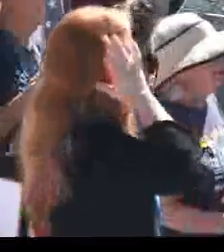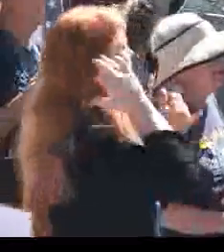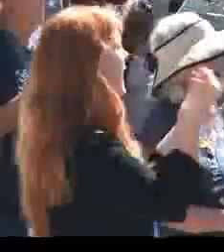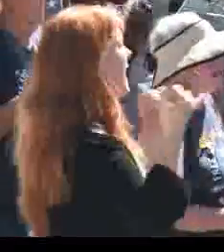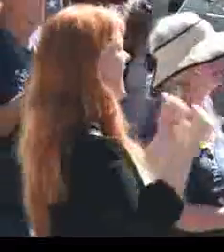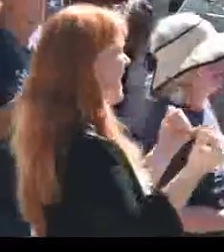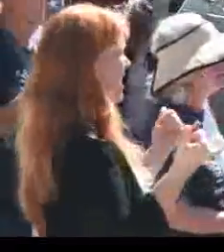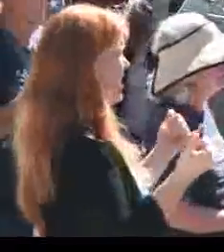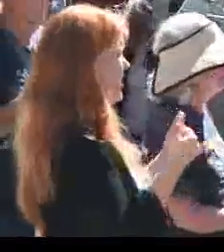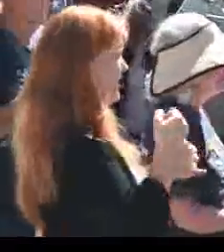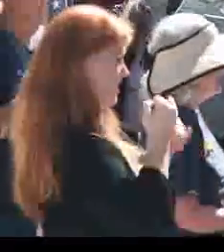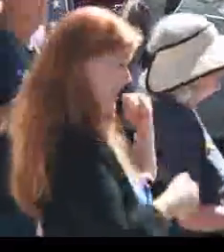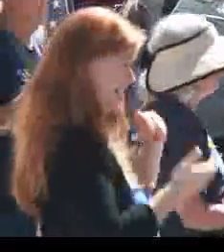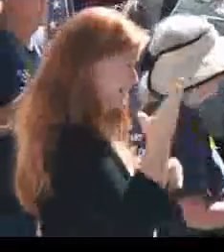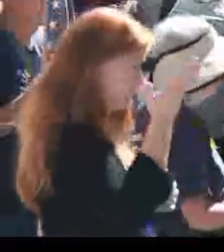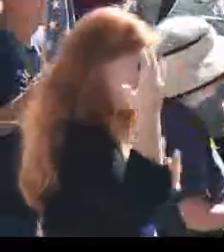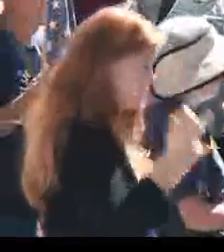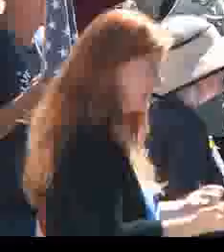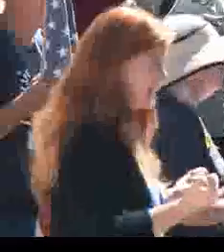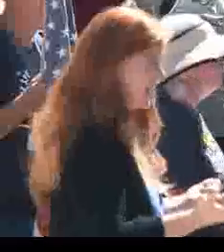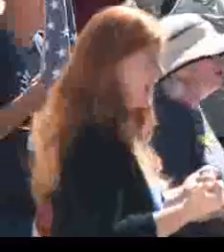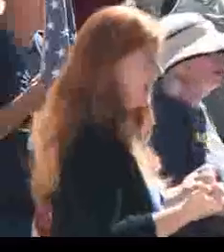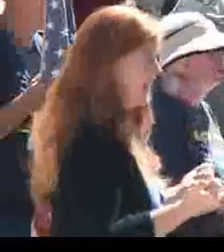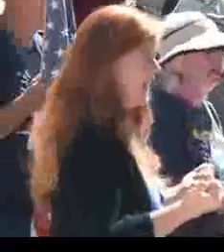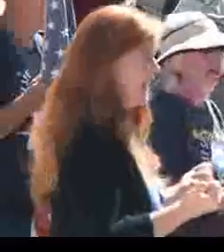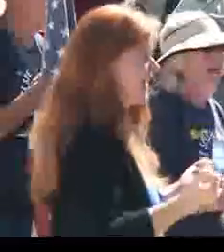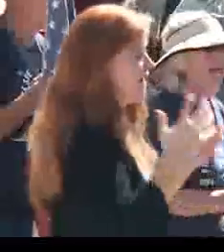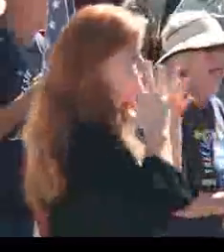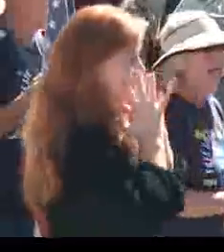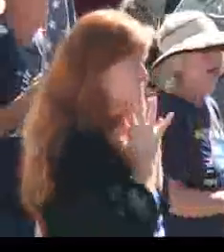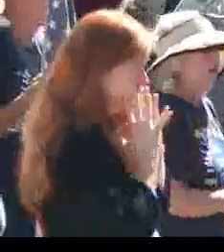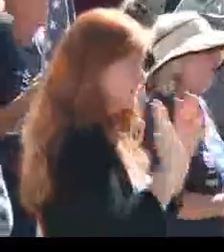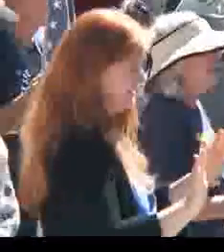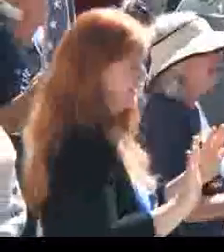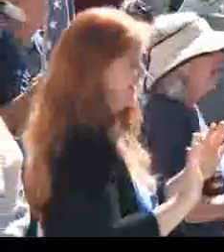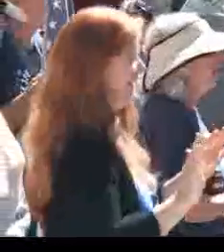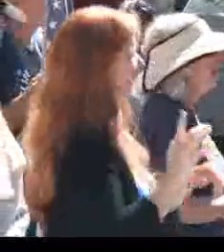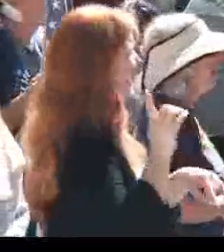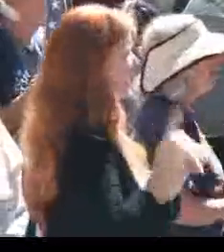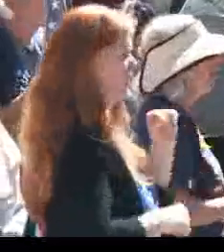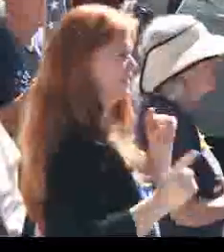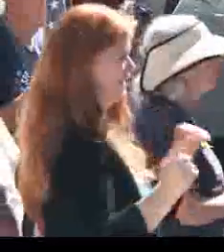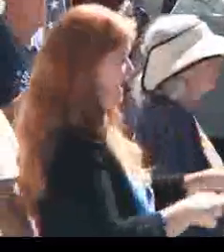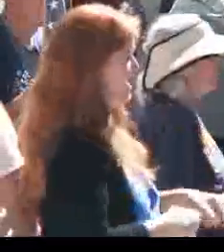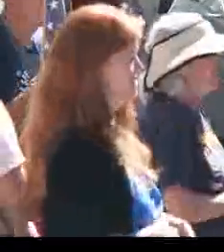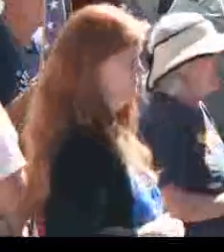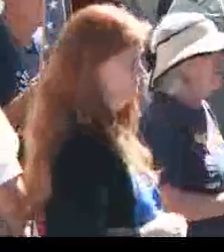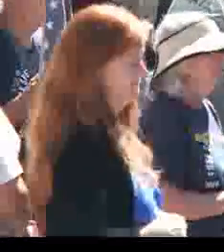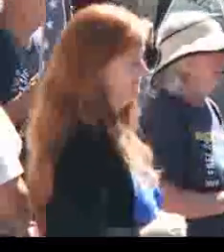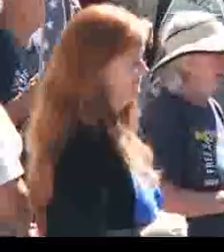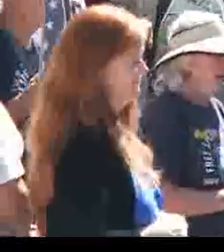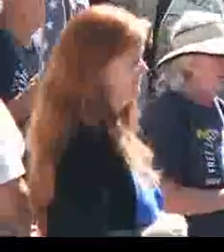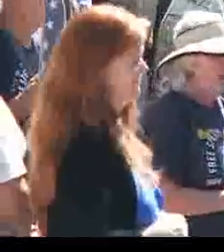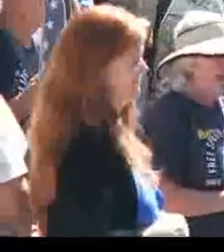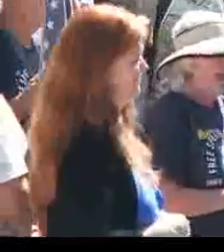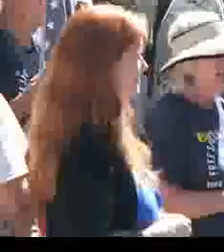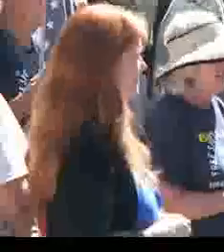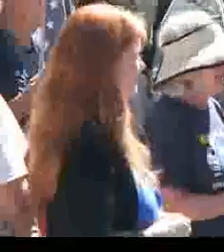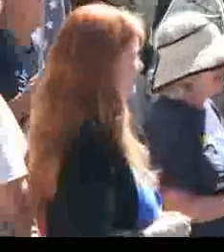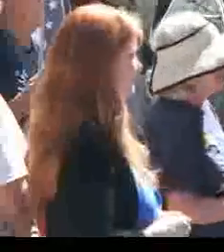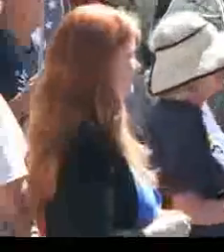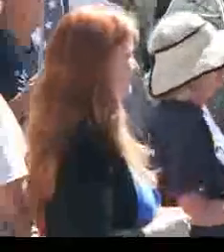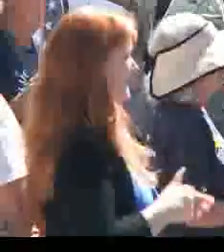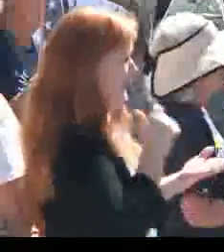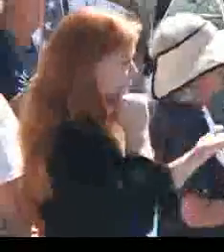Now, the last speaker today, unfortunately, could not be here in